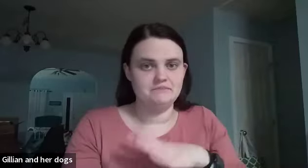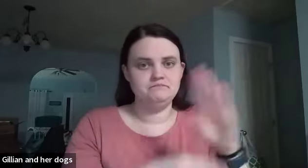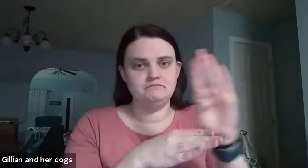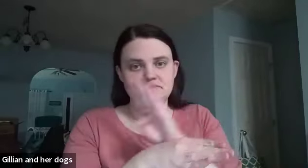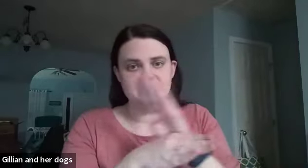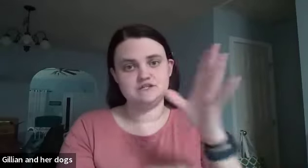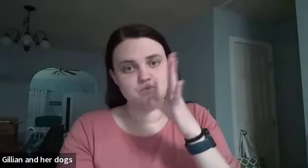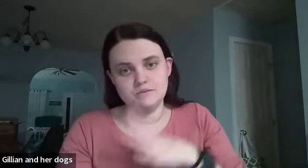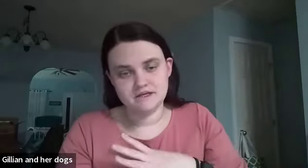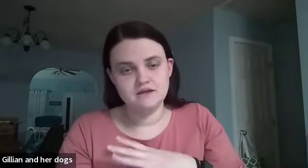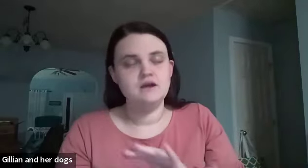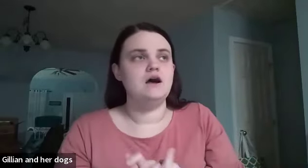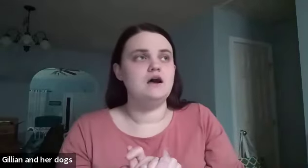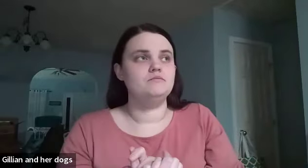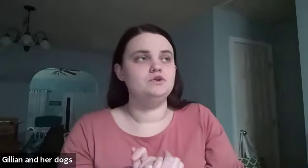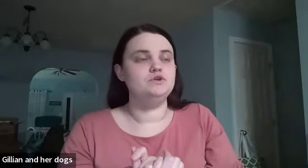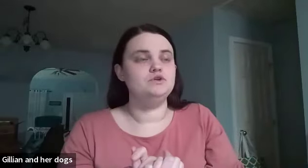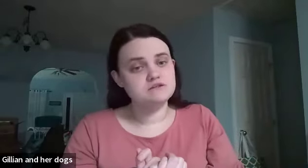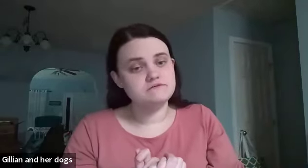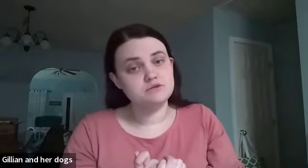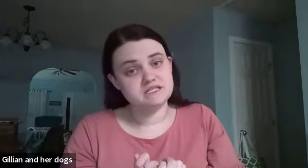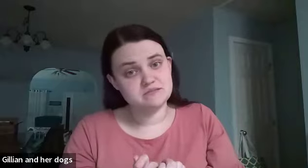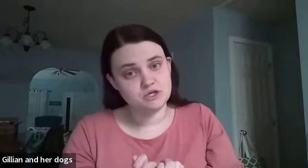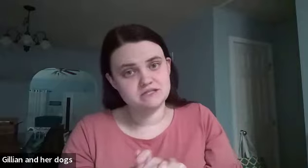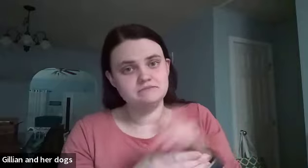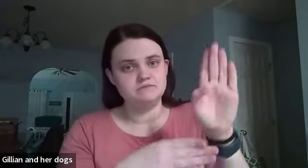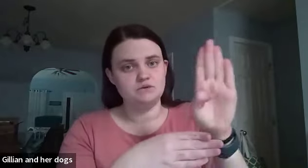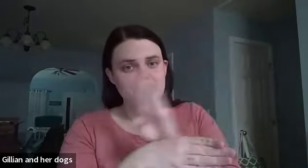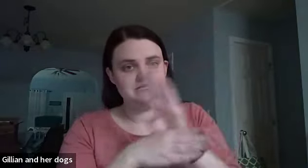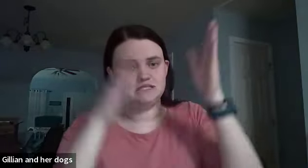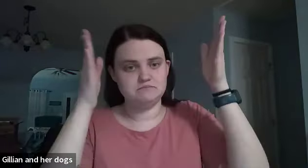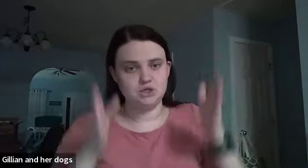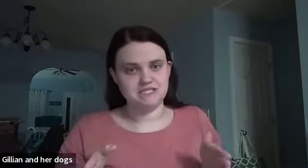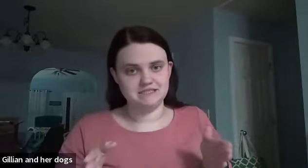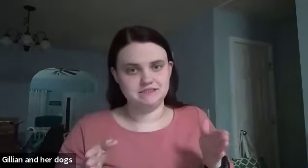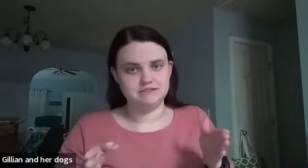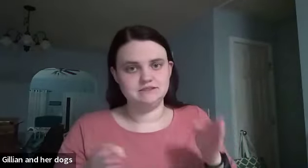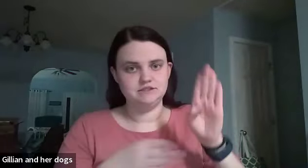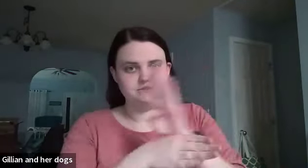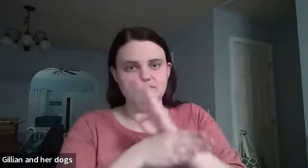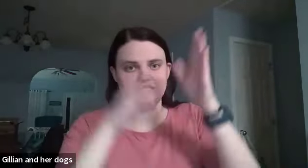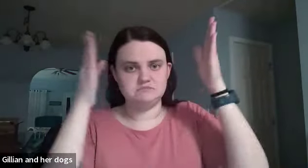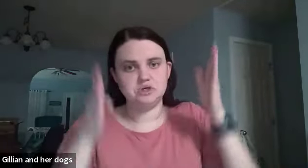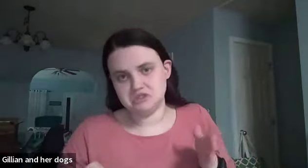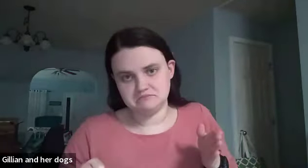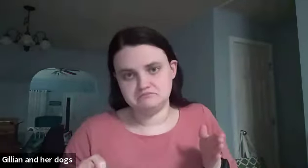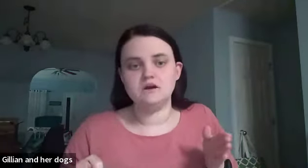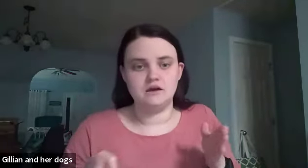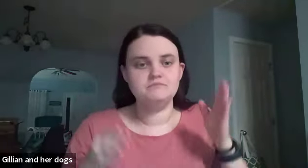man, businesswoman. You can also even do business person. So business person, just business person,